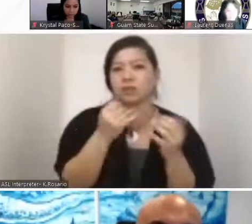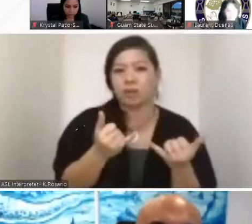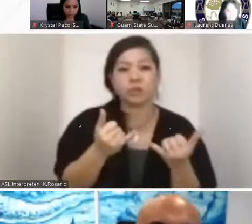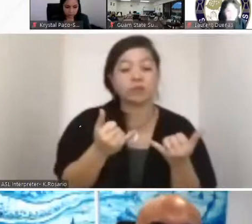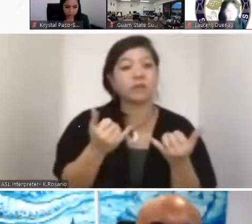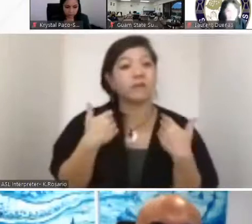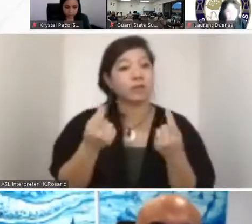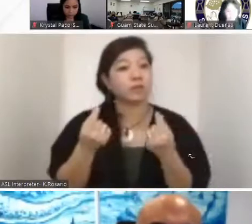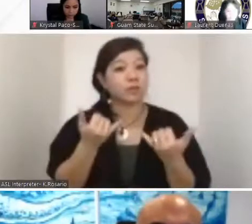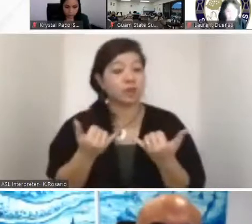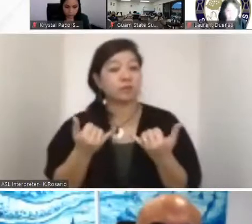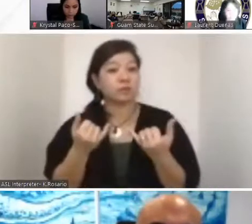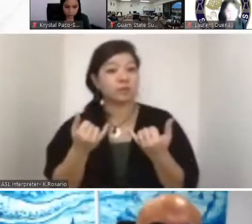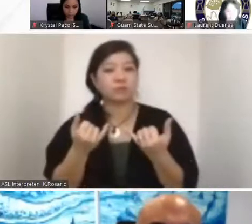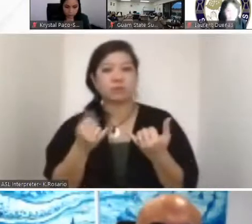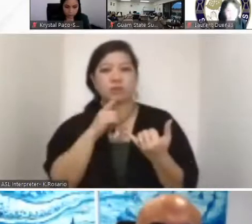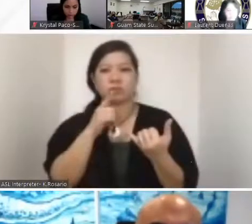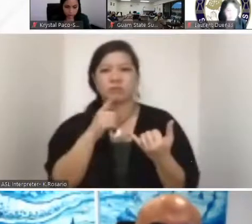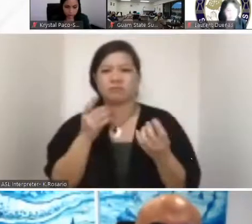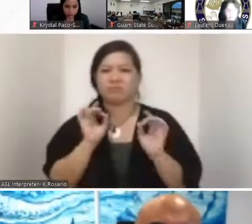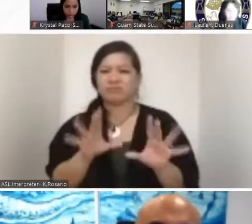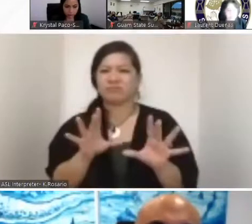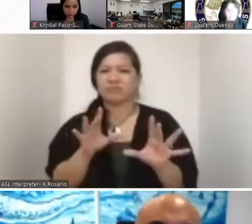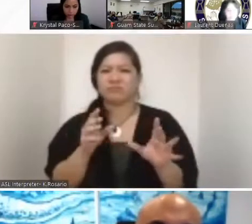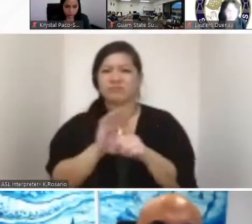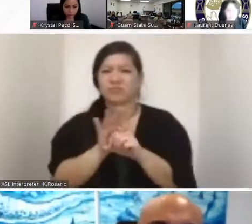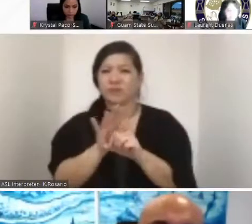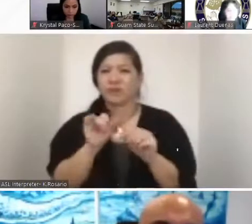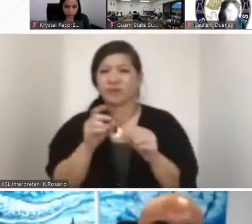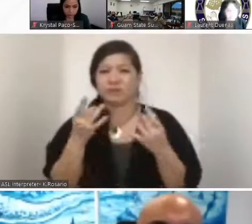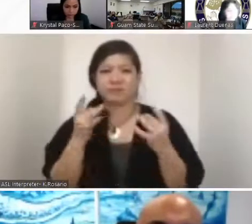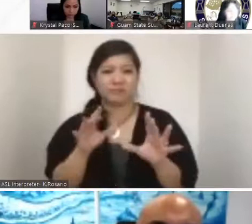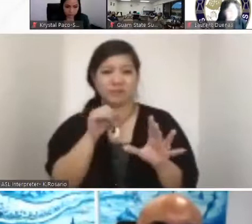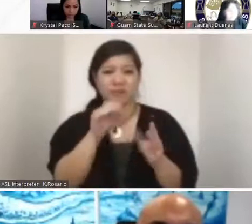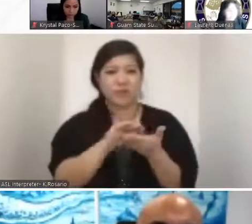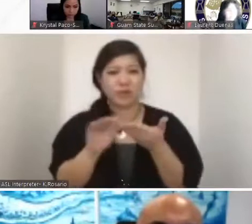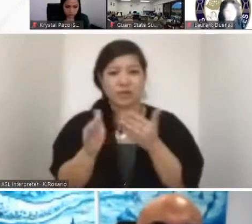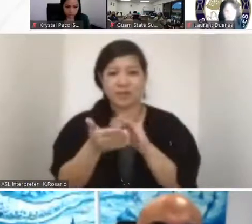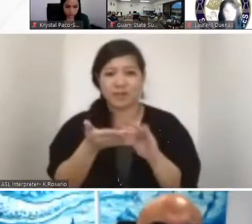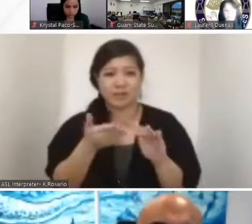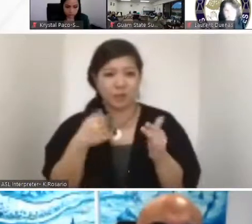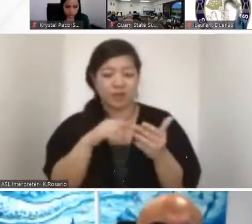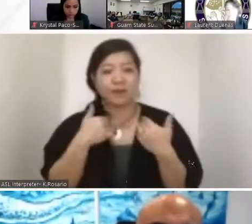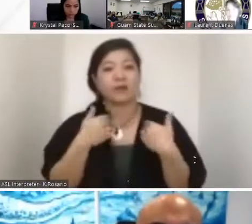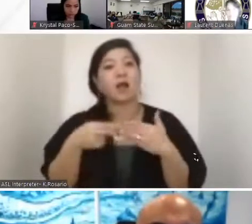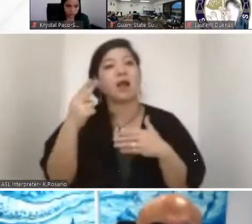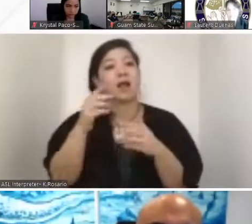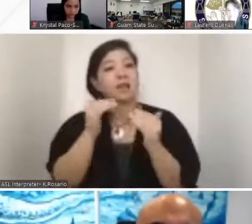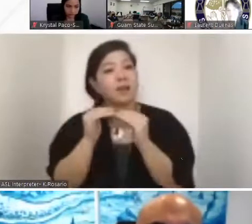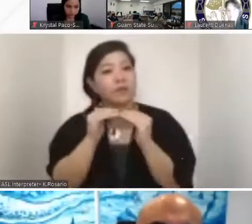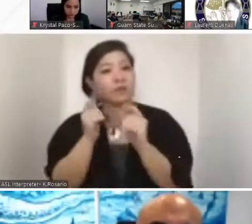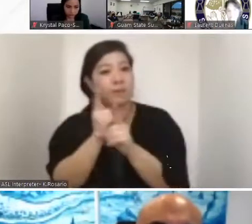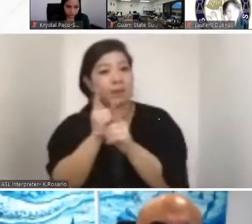tricky. This virus is terrible. This virus is unforgiving, and we have to have an incredibly high level of compliance